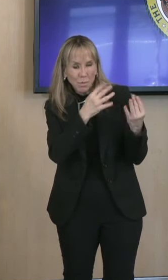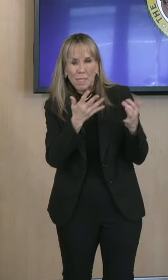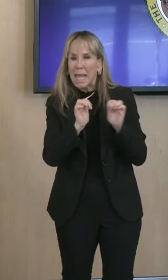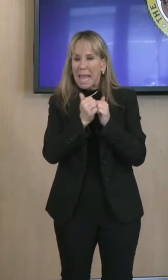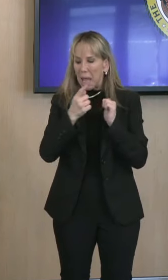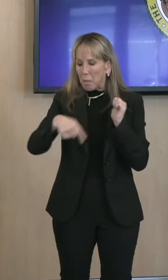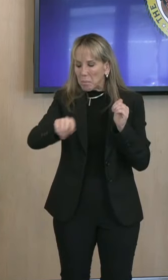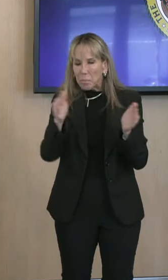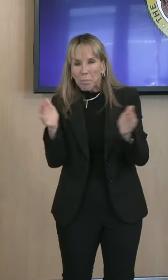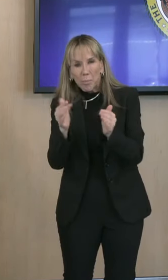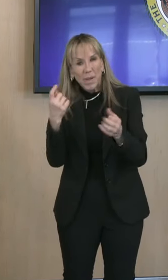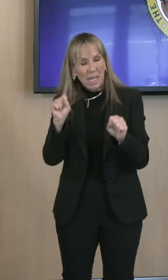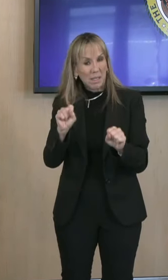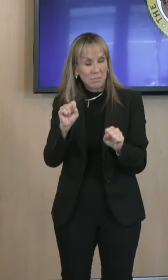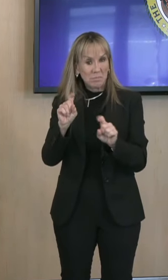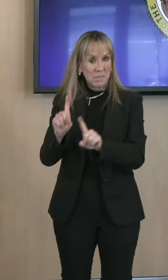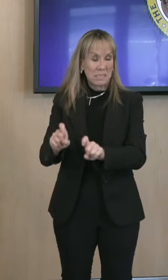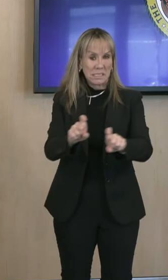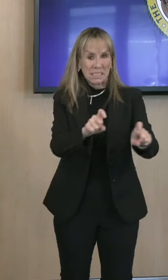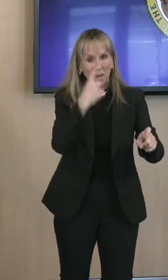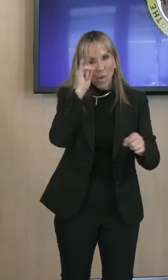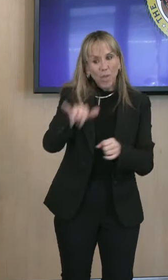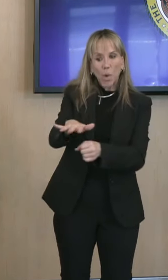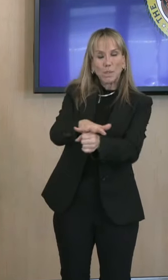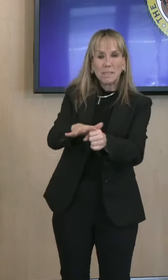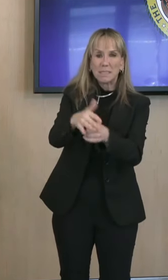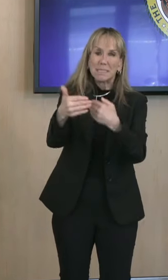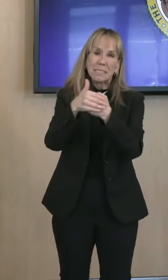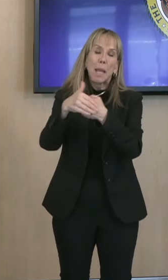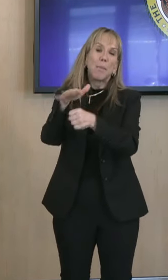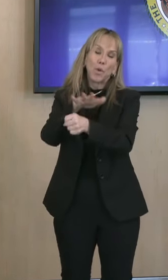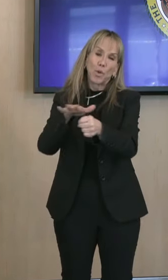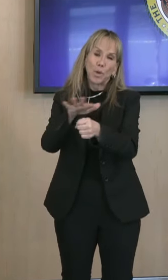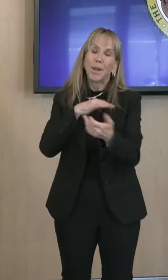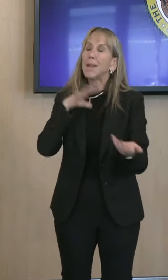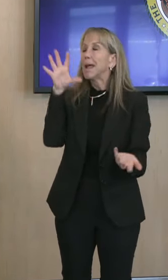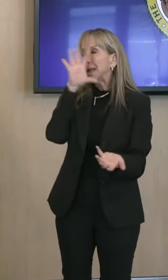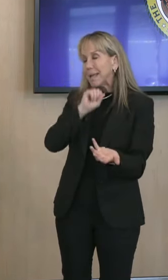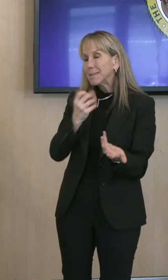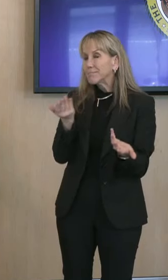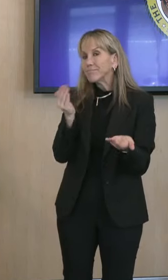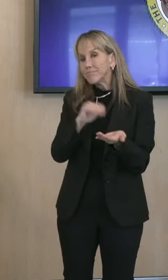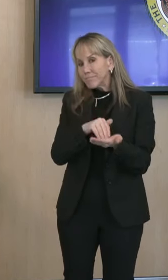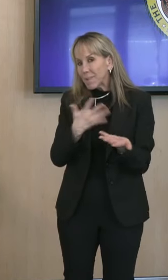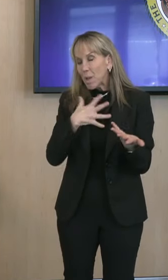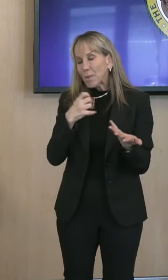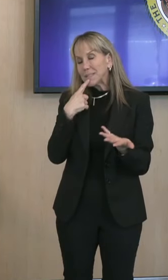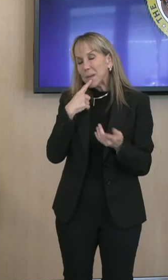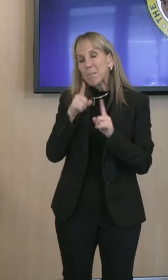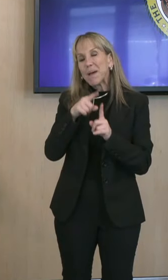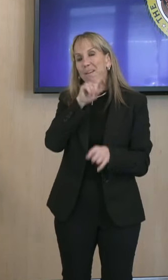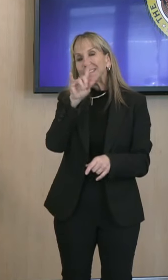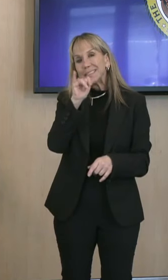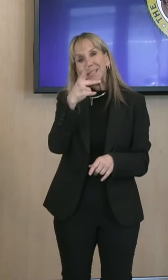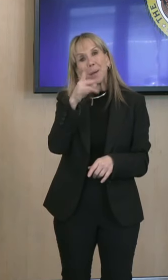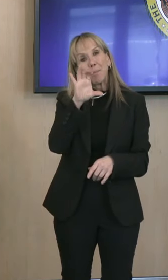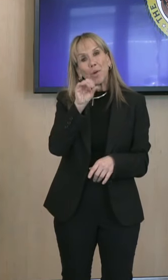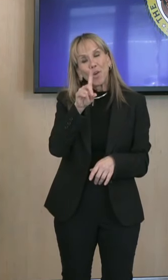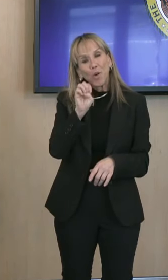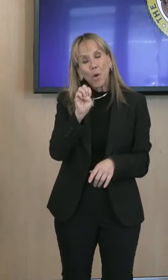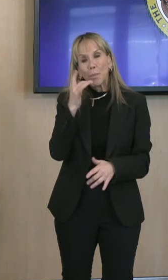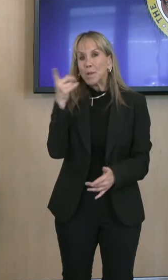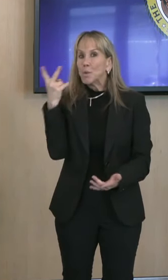do testing for people in those neighborhoods? And I guess this relates back to the zip code data, because we are seeing like